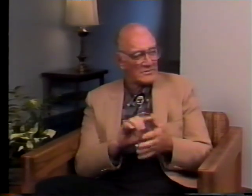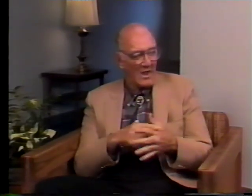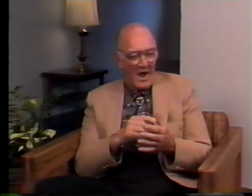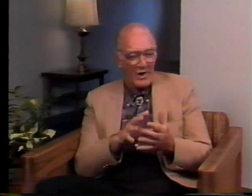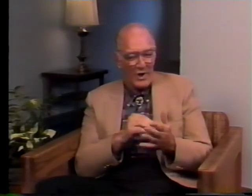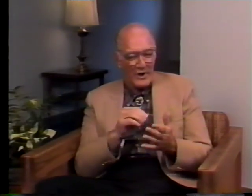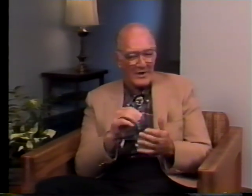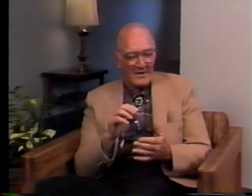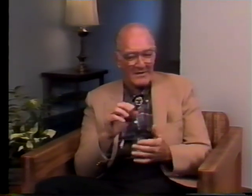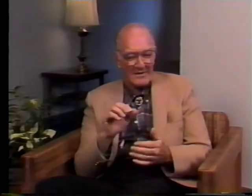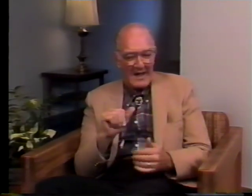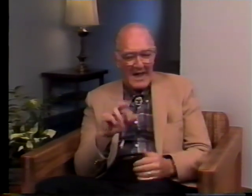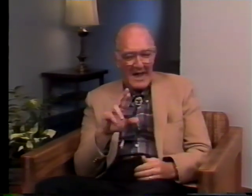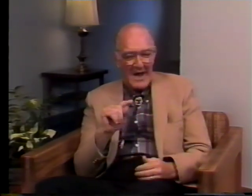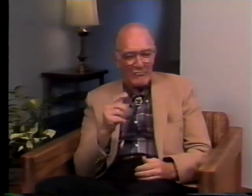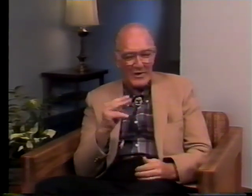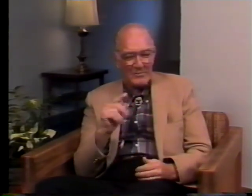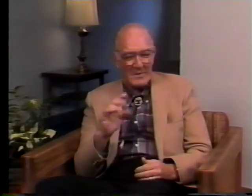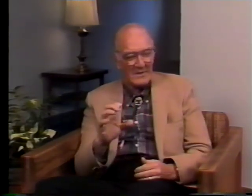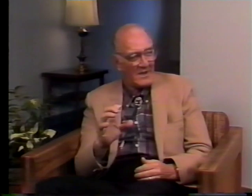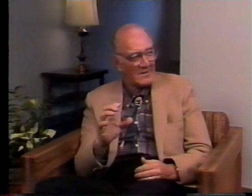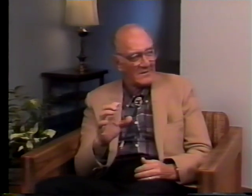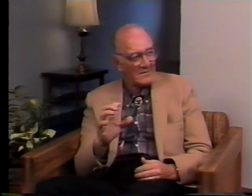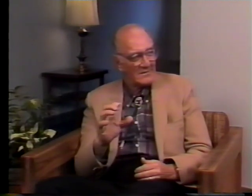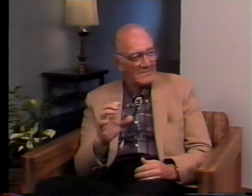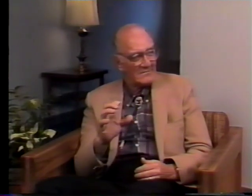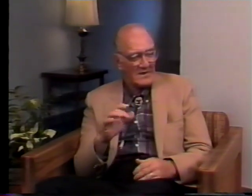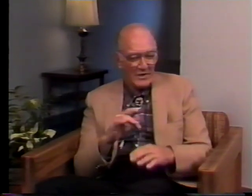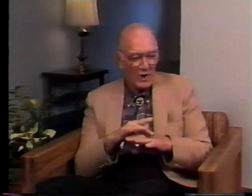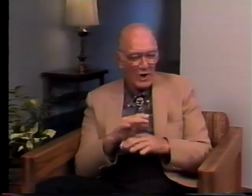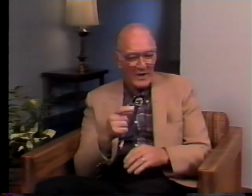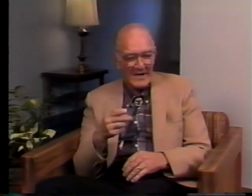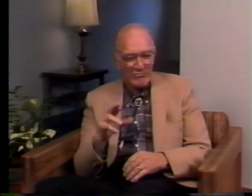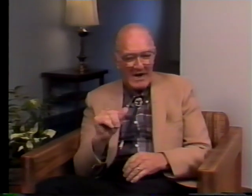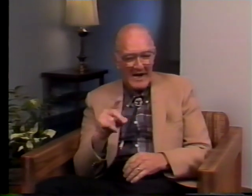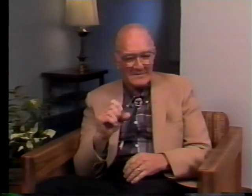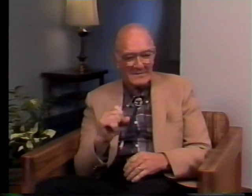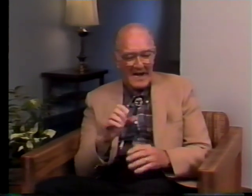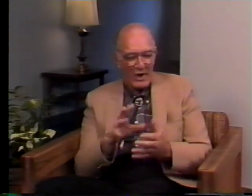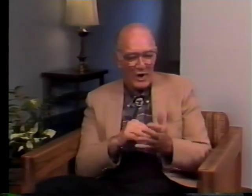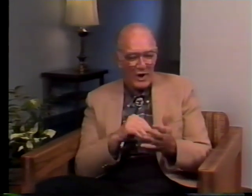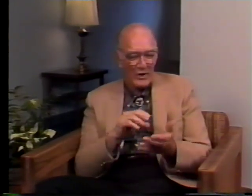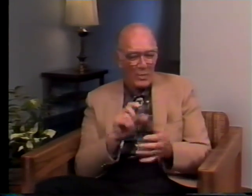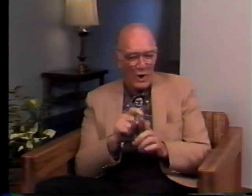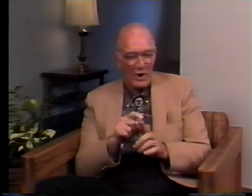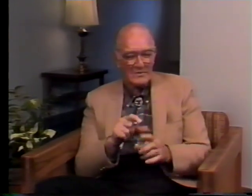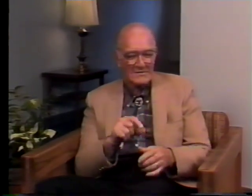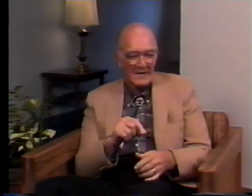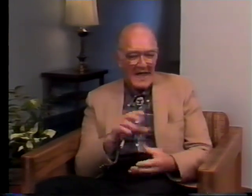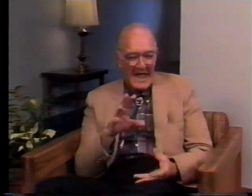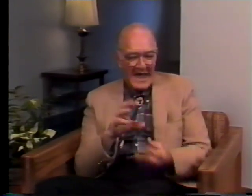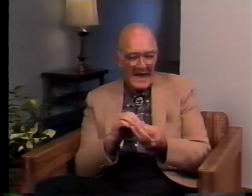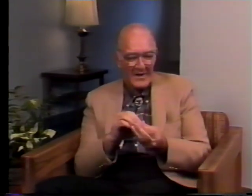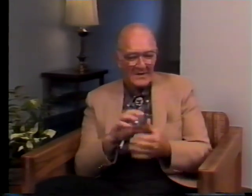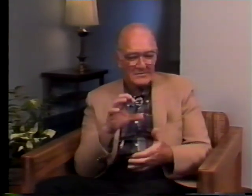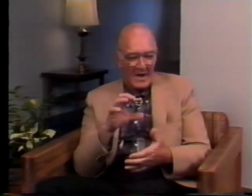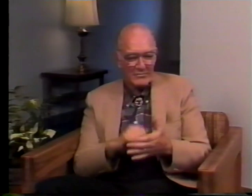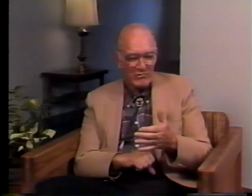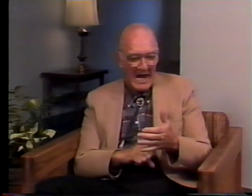start learning arithmetic in early grades. They learn words: add,